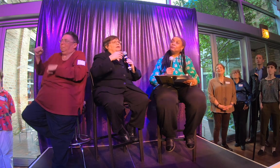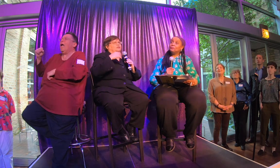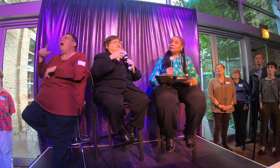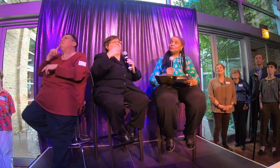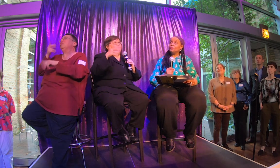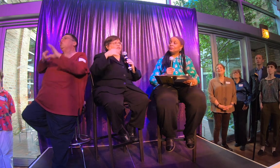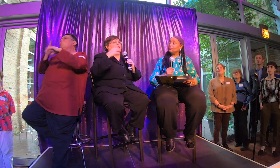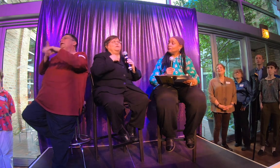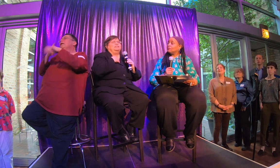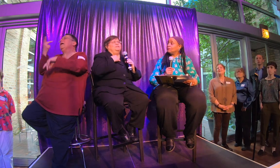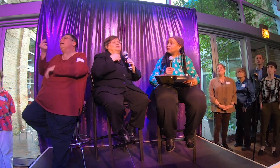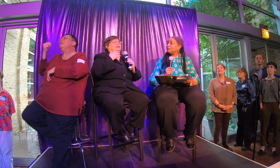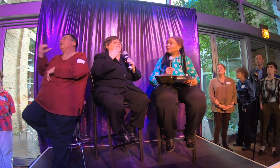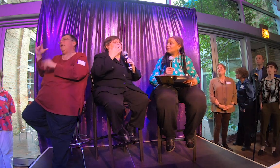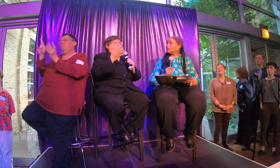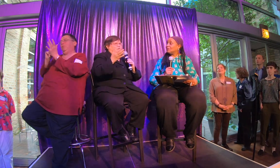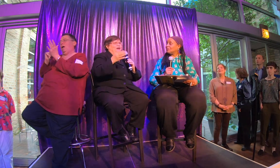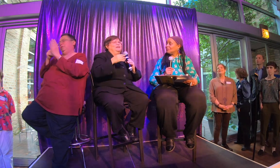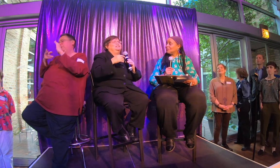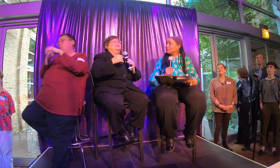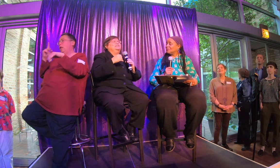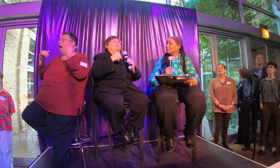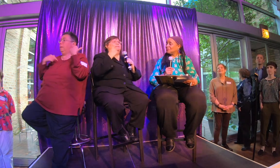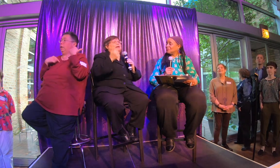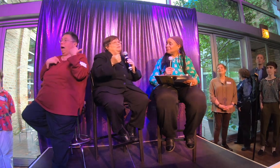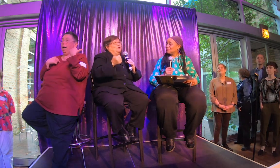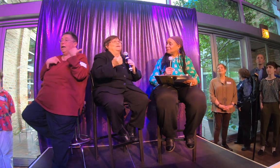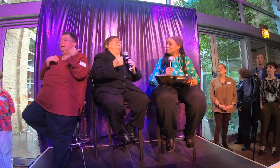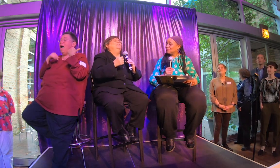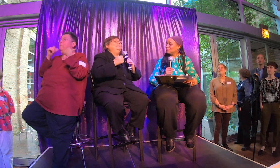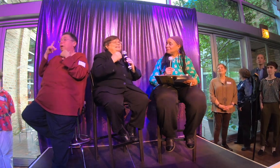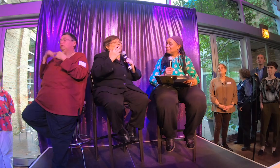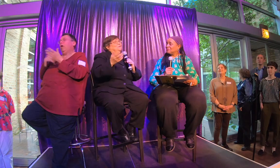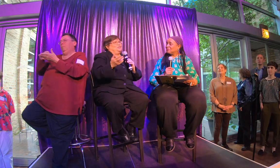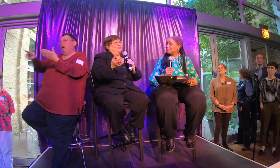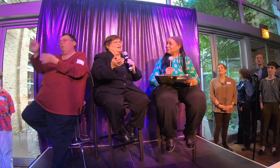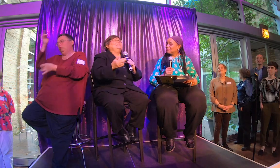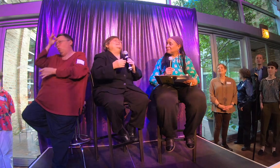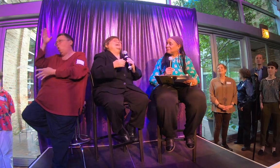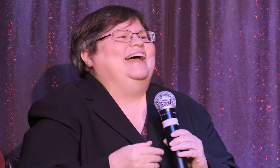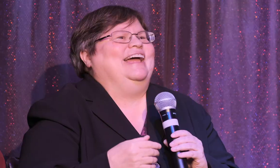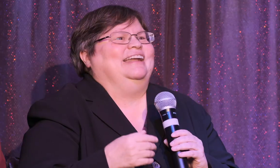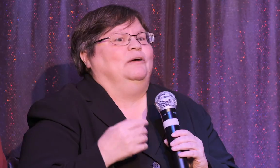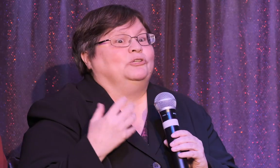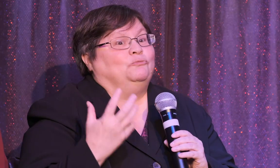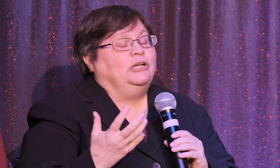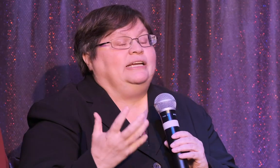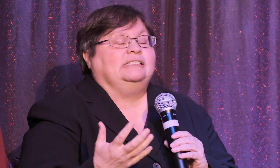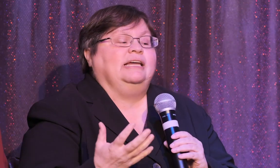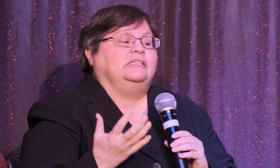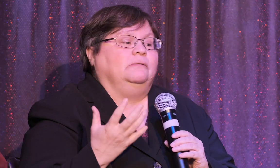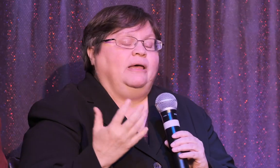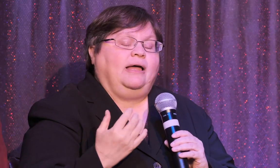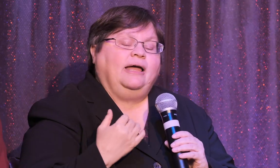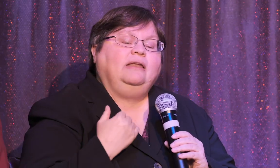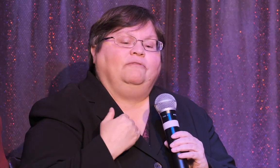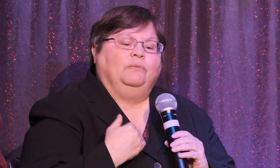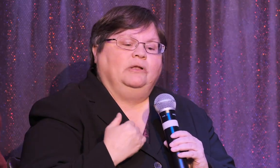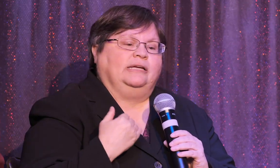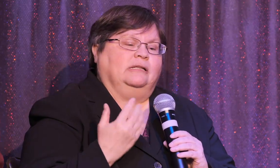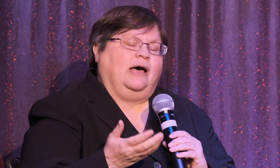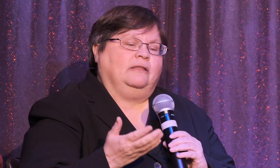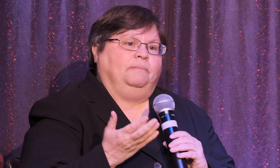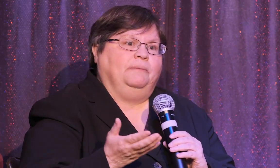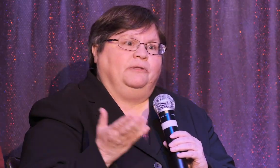pretty, it wasn't really because I was great, it's because the pay was horrible, the hours sucked, and it was really intense, and I didn't